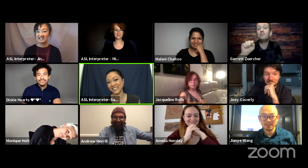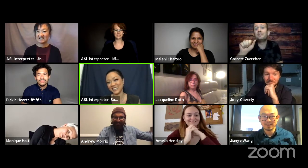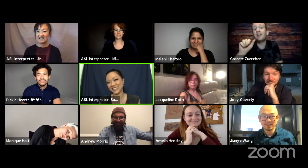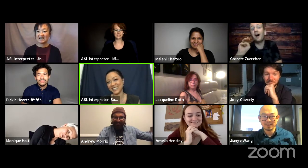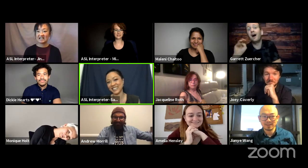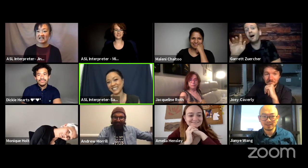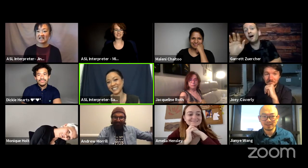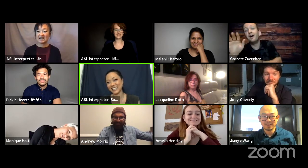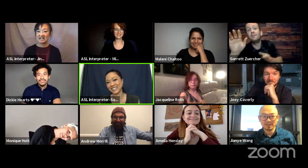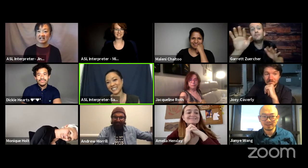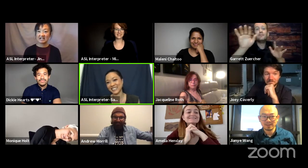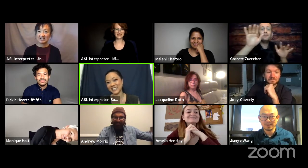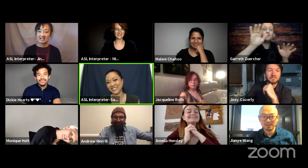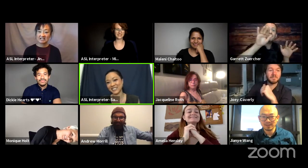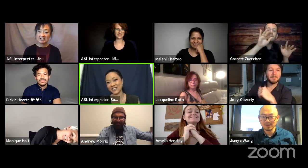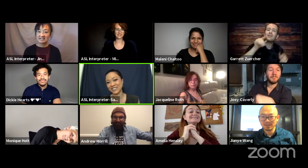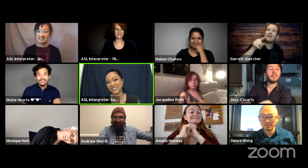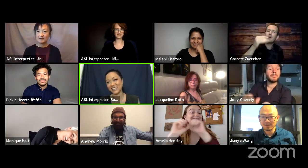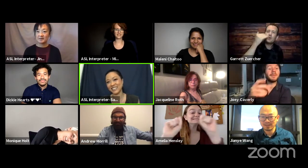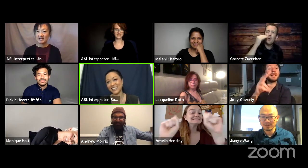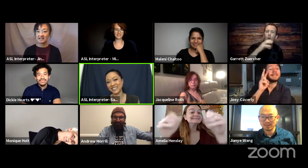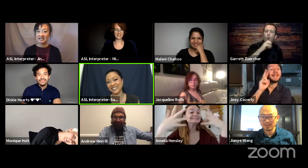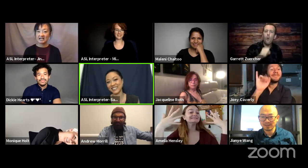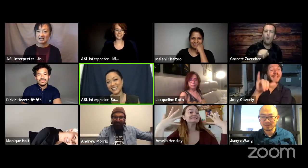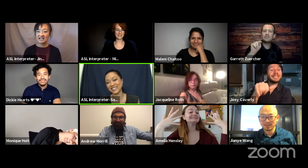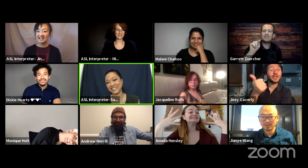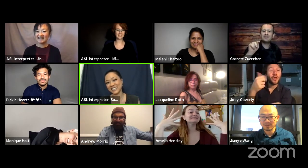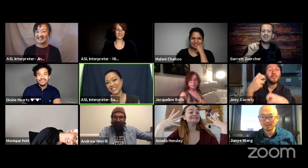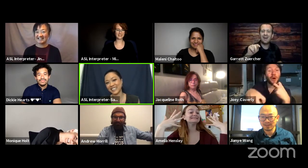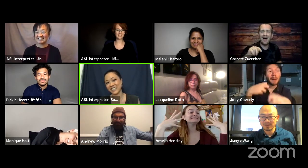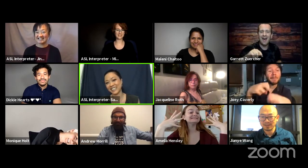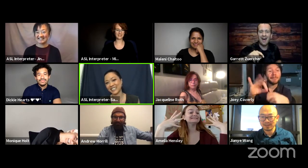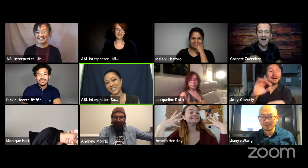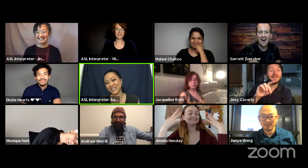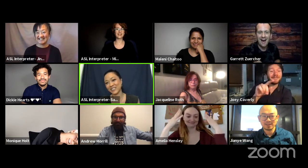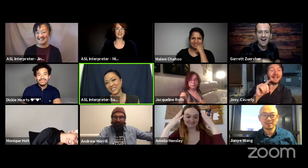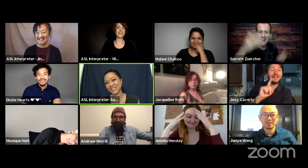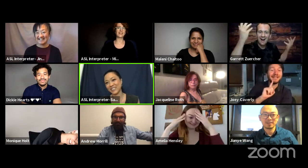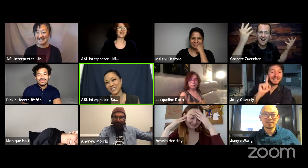here? Is she? I don't know.